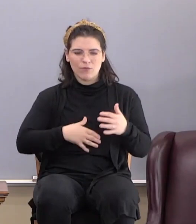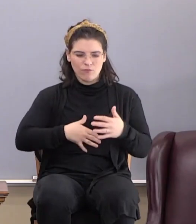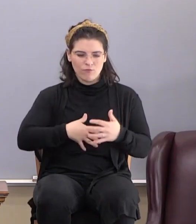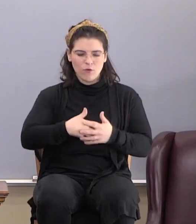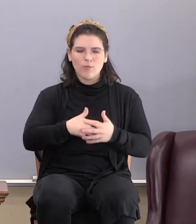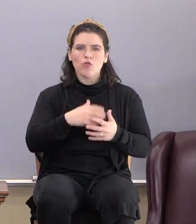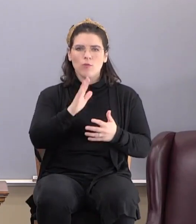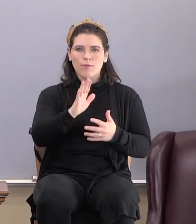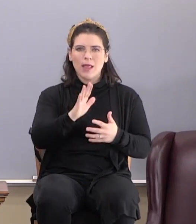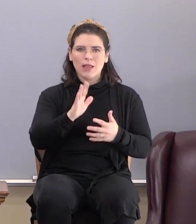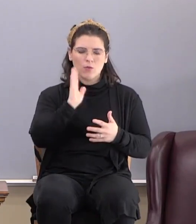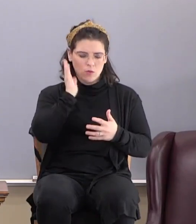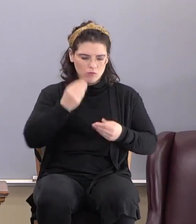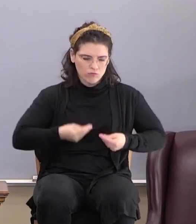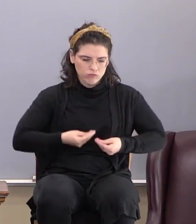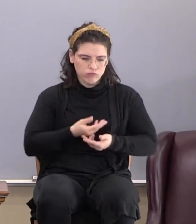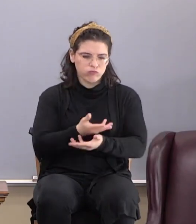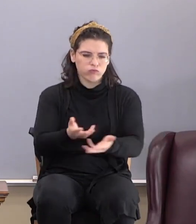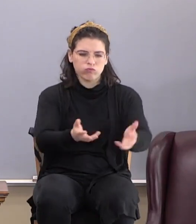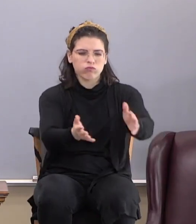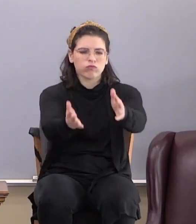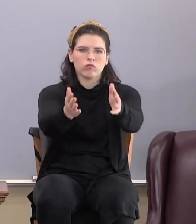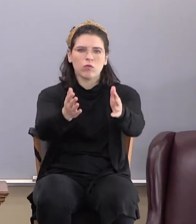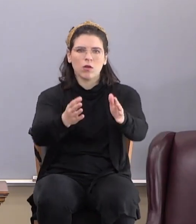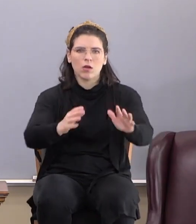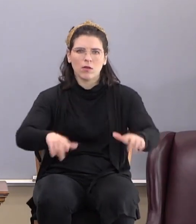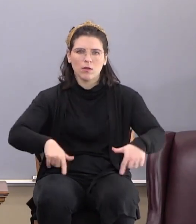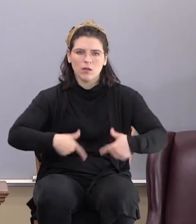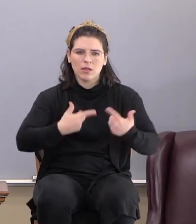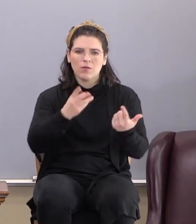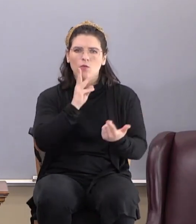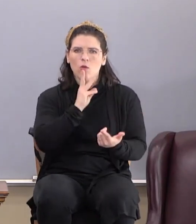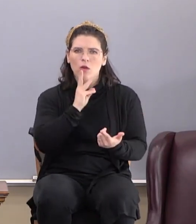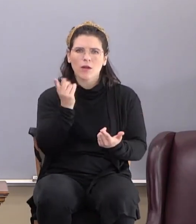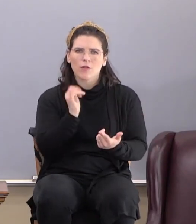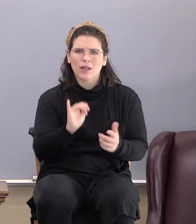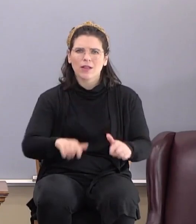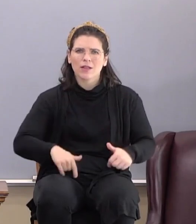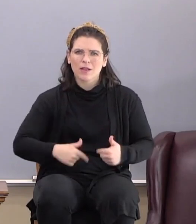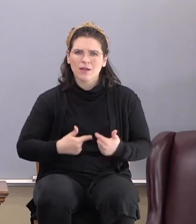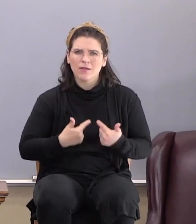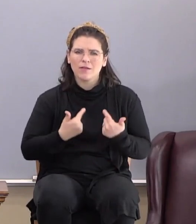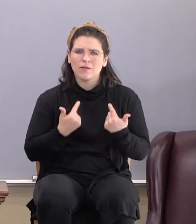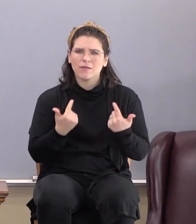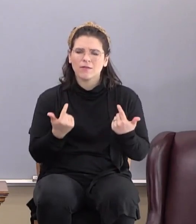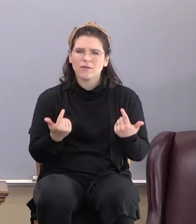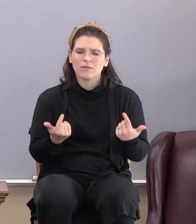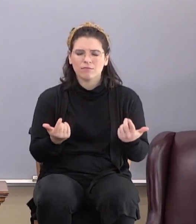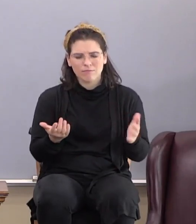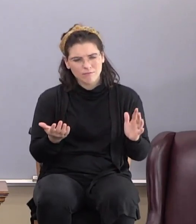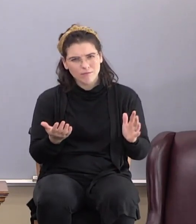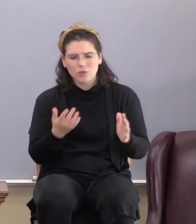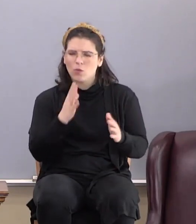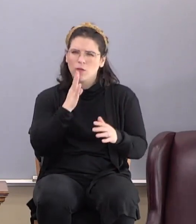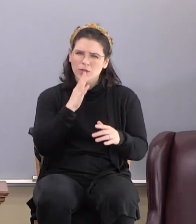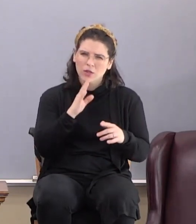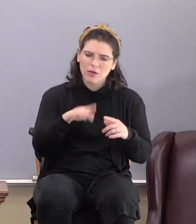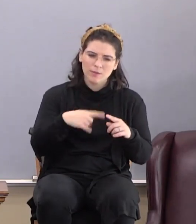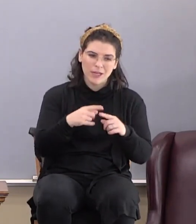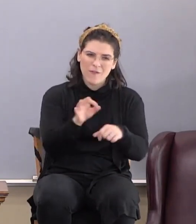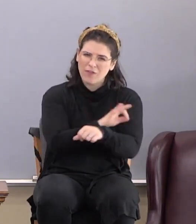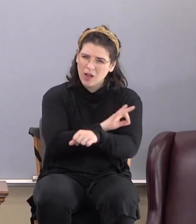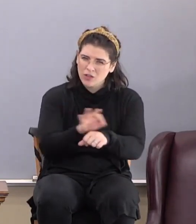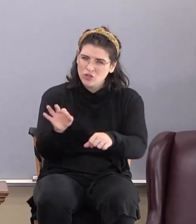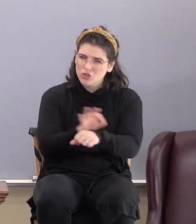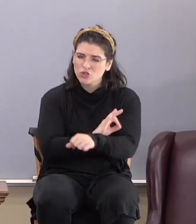belly shall flow rivers of everlasting life. What he's talking about is